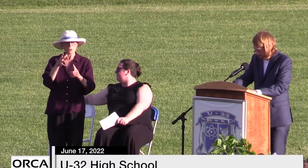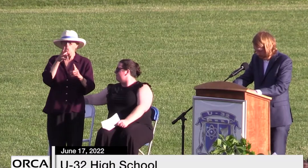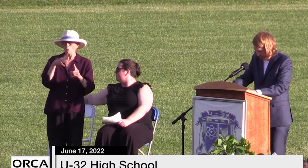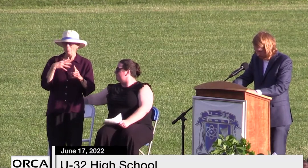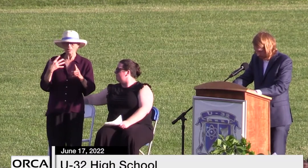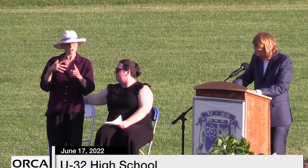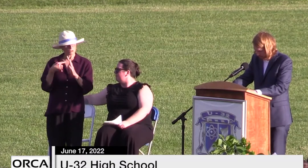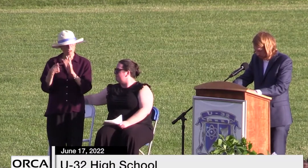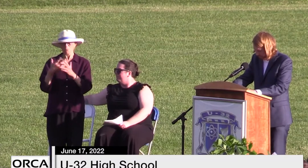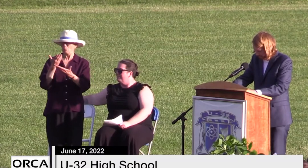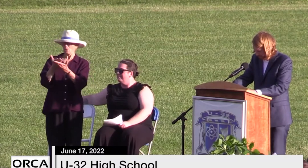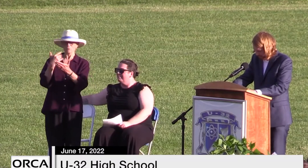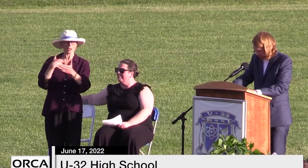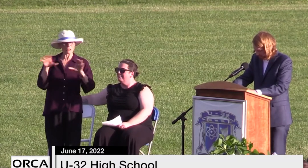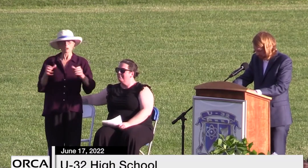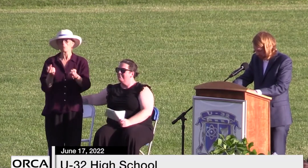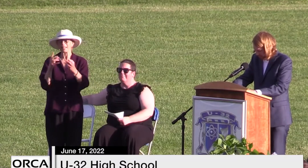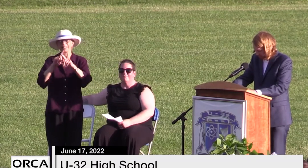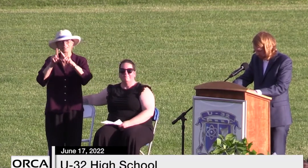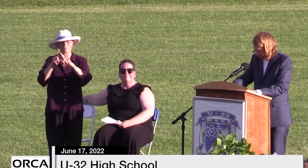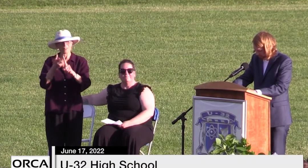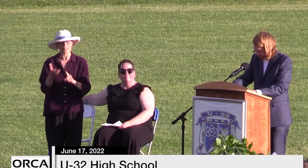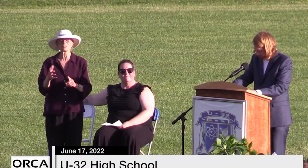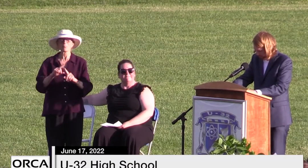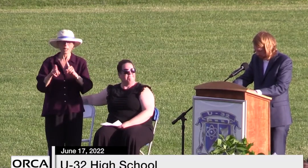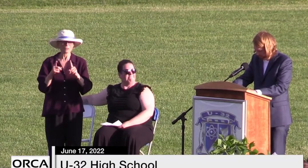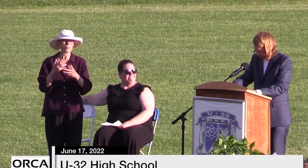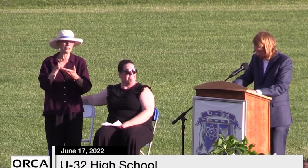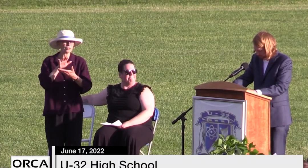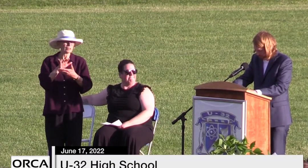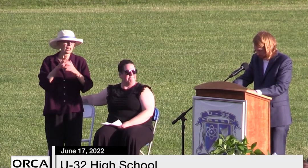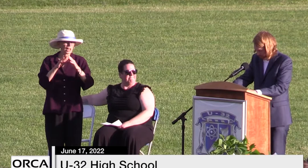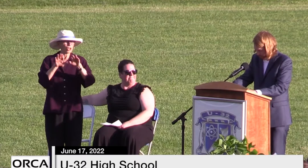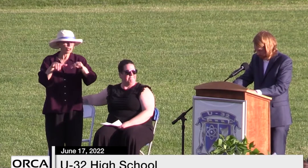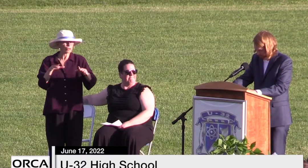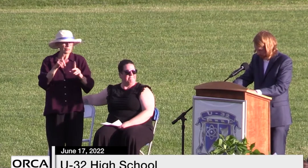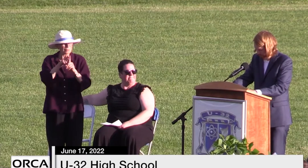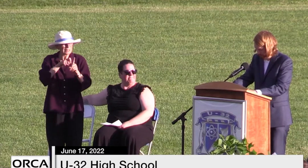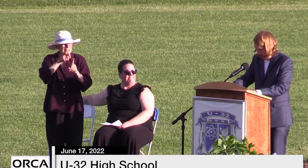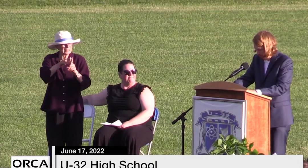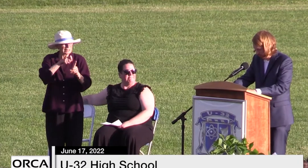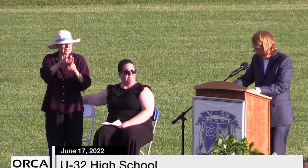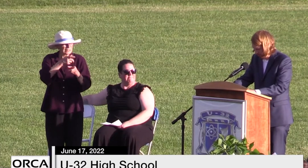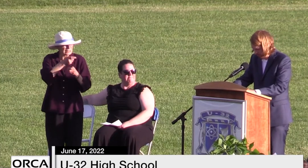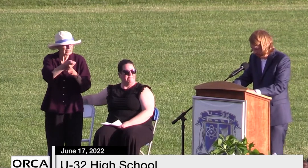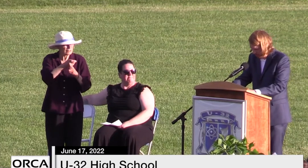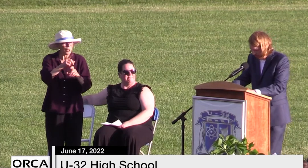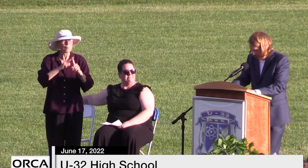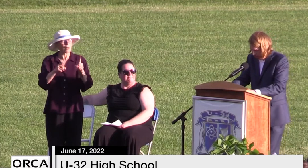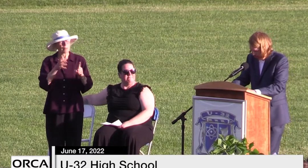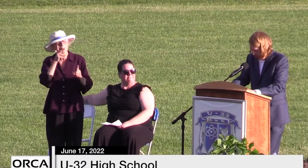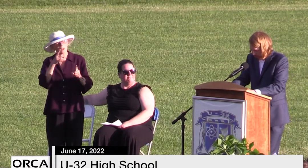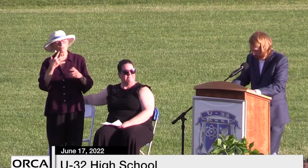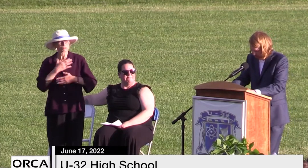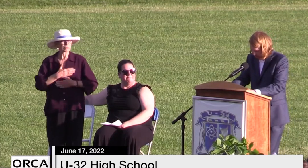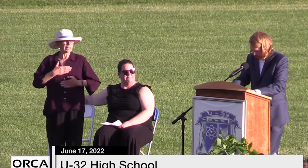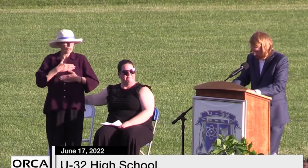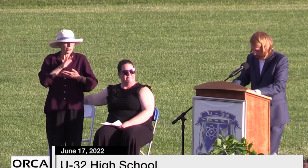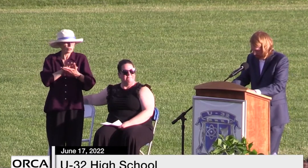be. Even with the teasing, elementary school still proved to be a place where my mother could find joy and excitement. It